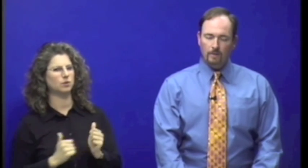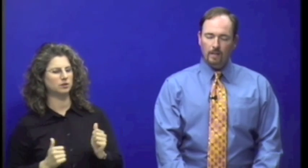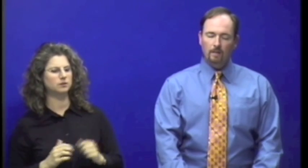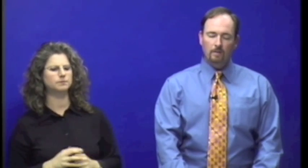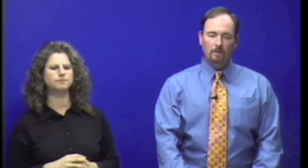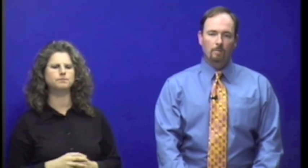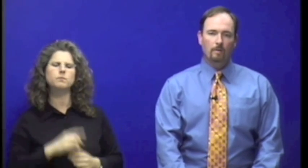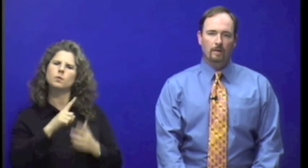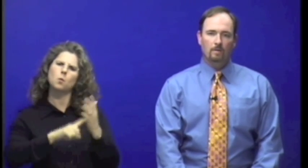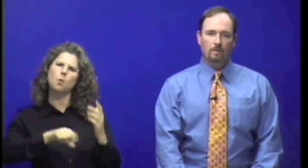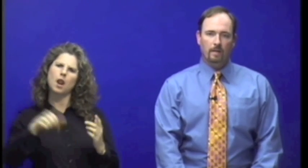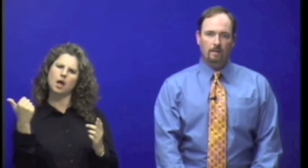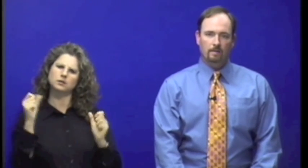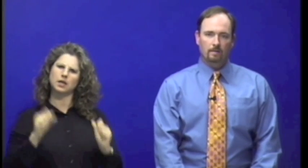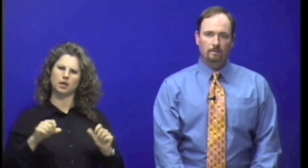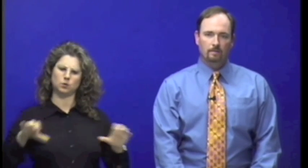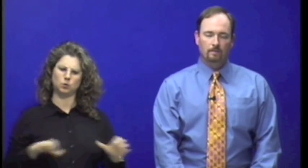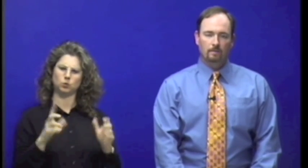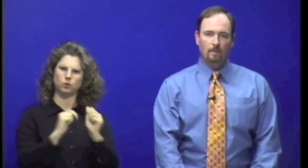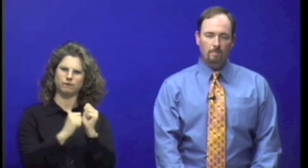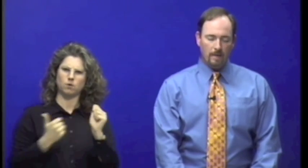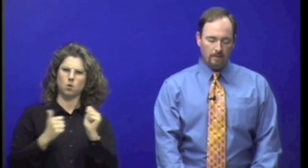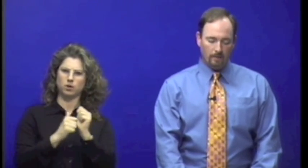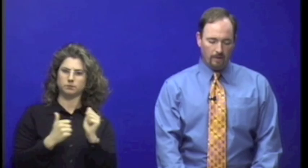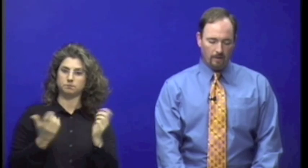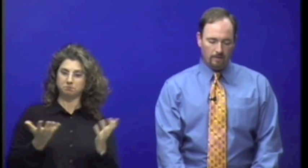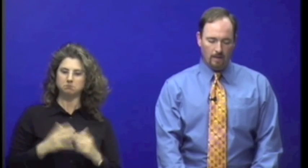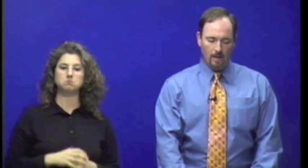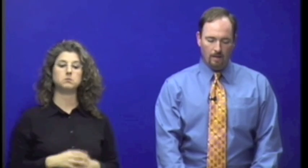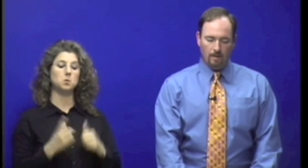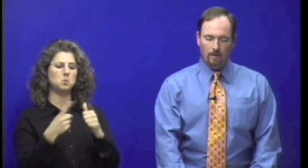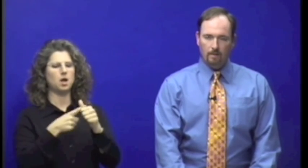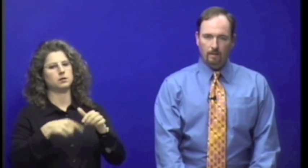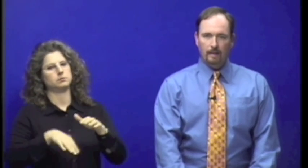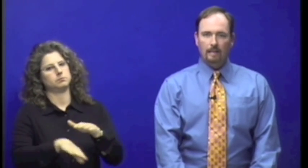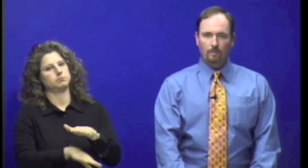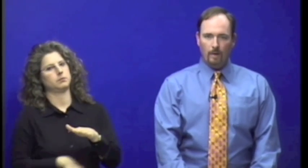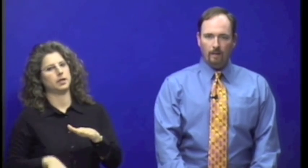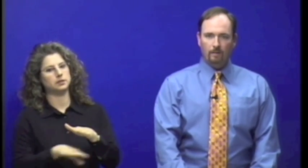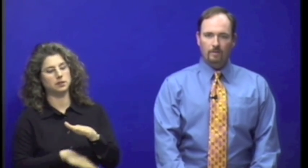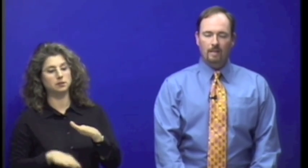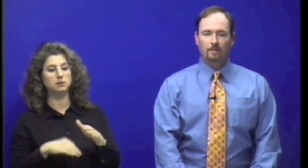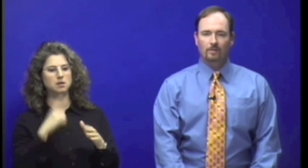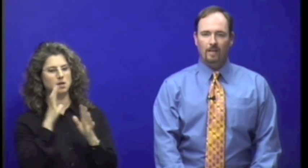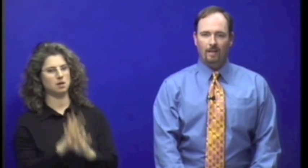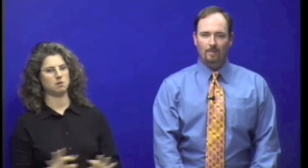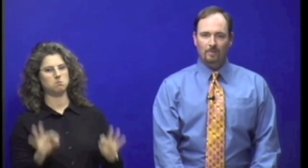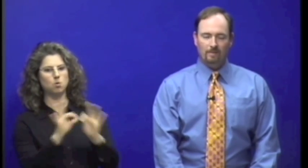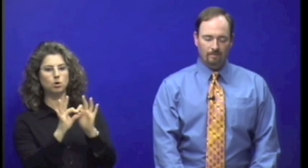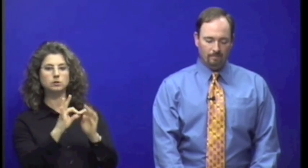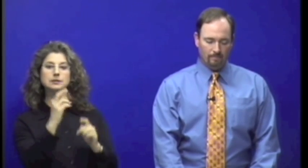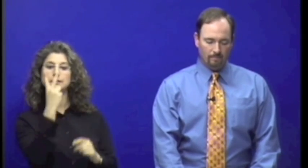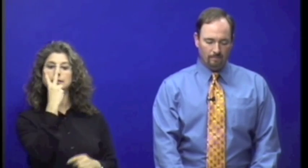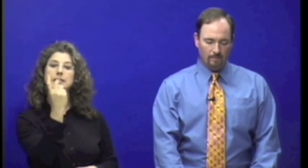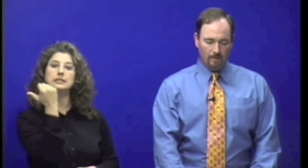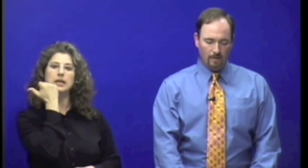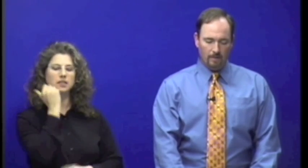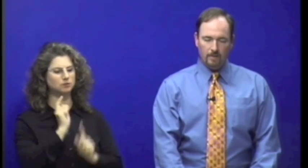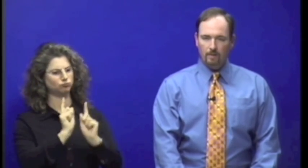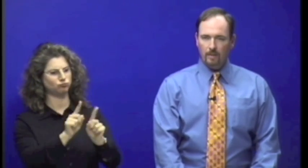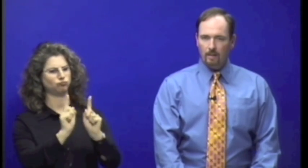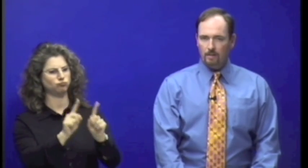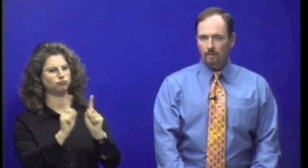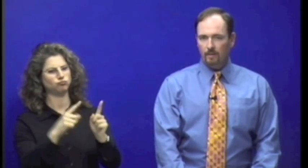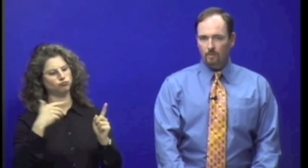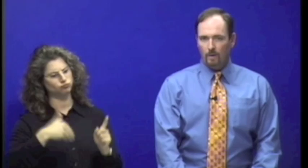So what else can you do to prevent oral cancer? Well, one basic thing is get regular dental checkups.